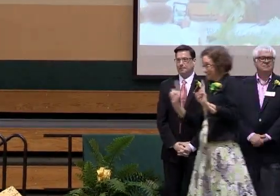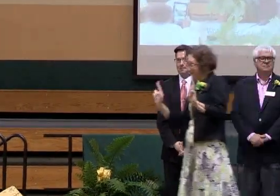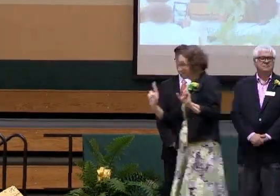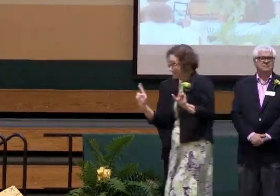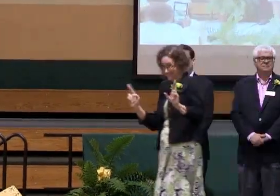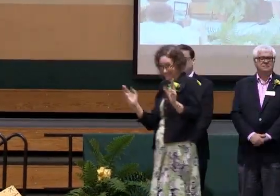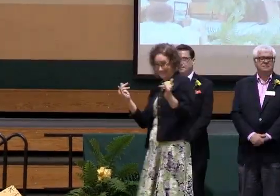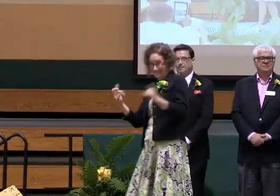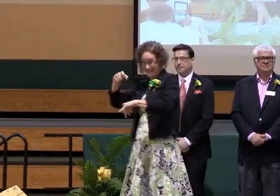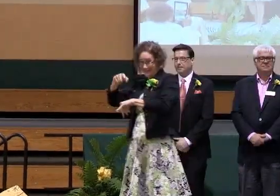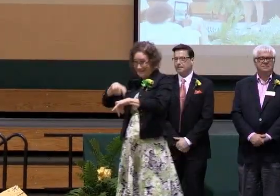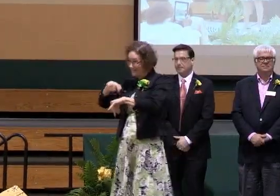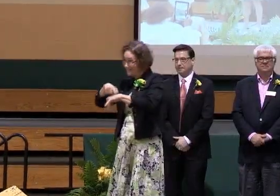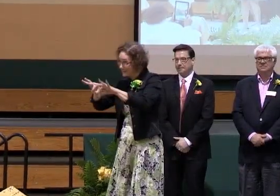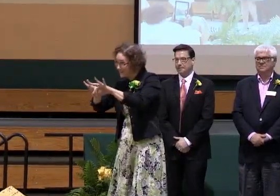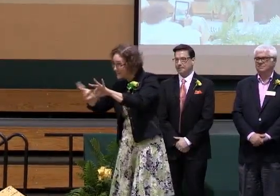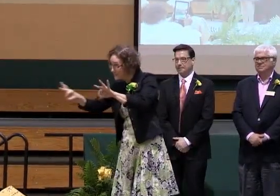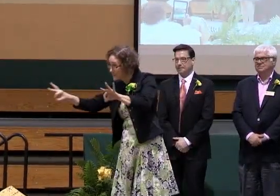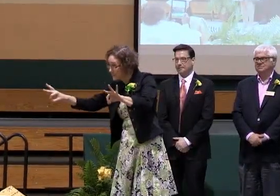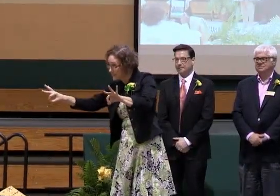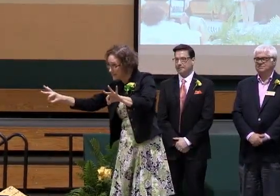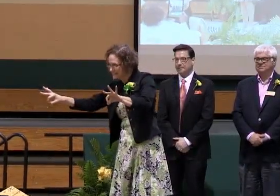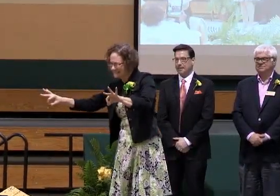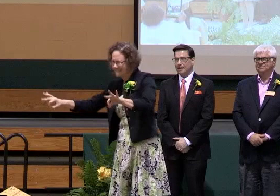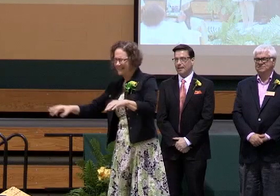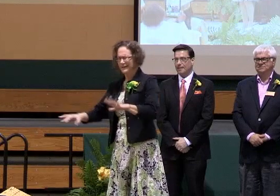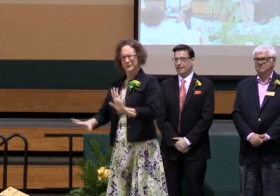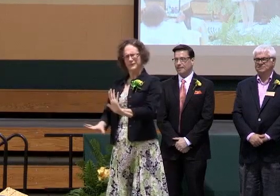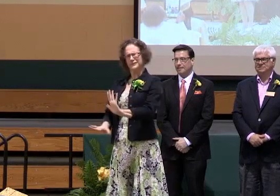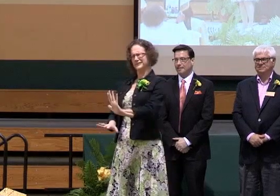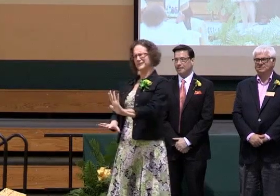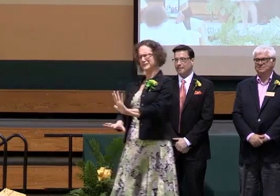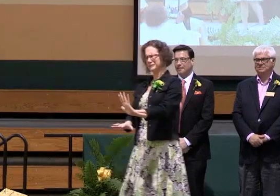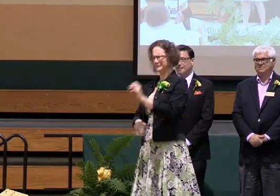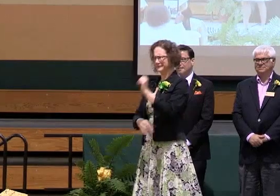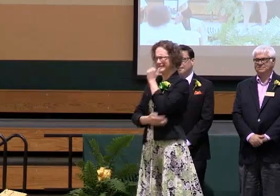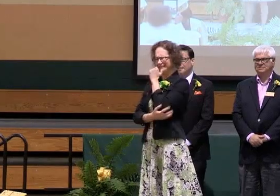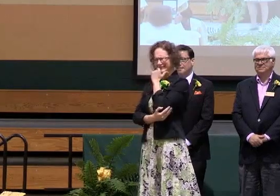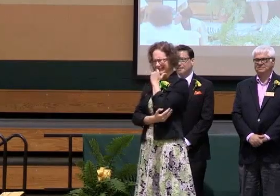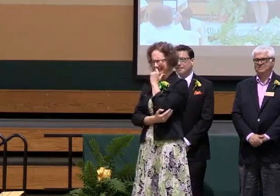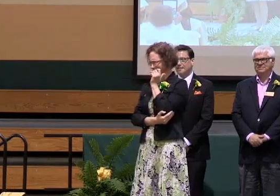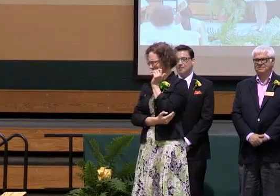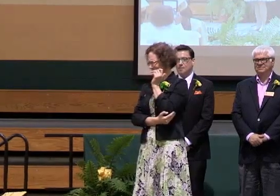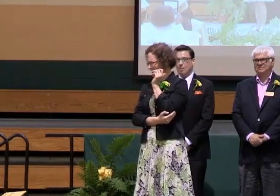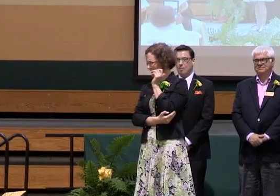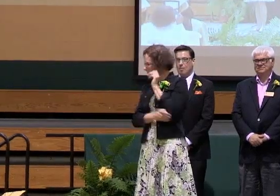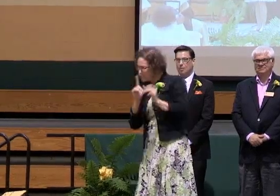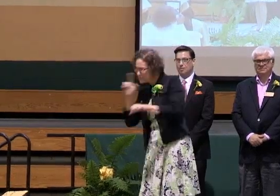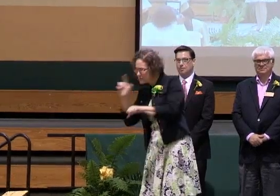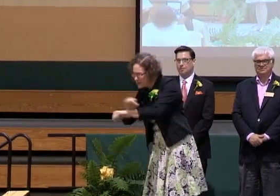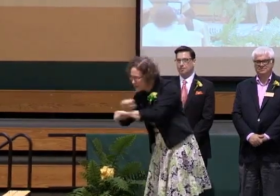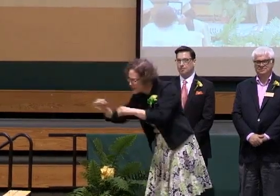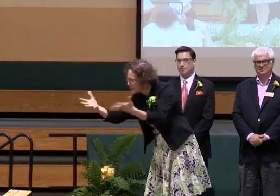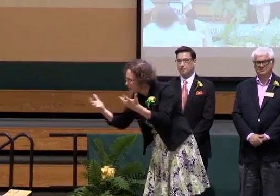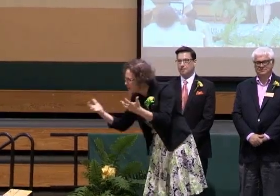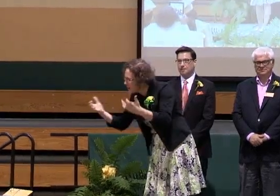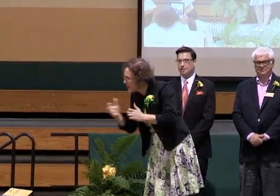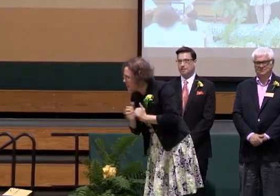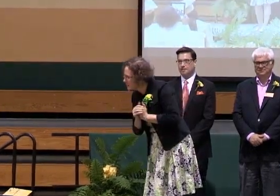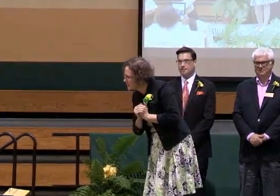Are you graduates ready? We have made it to the time. I don't know if you're ready. Are you sure you really want